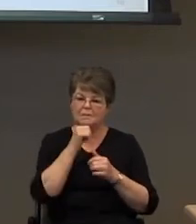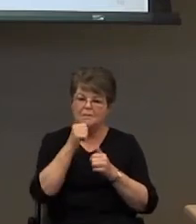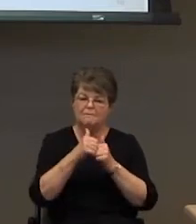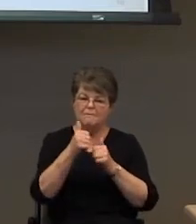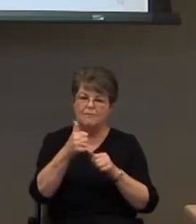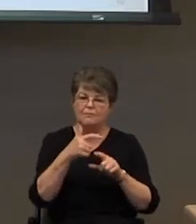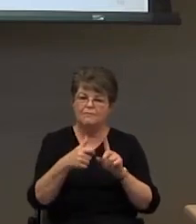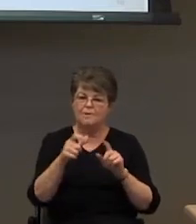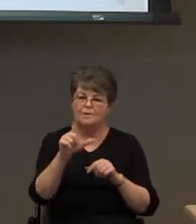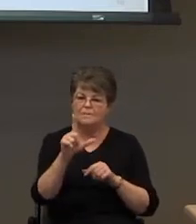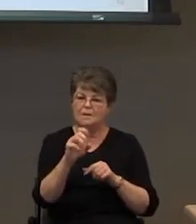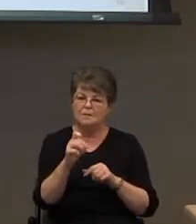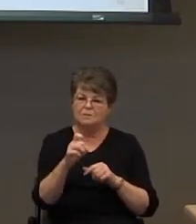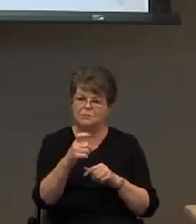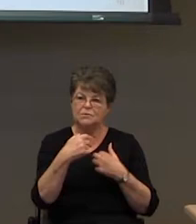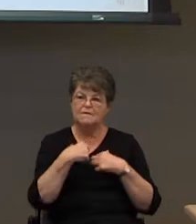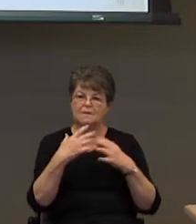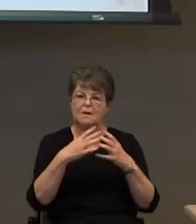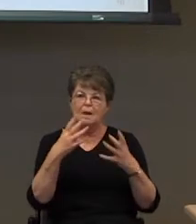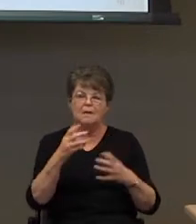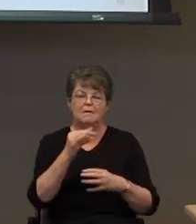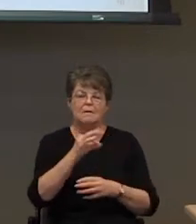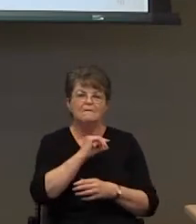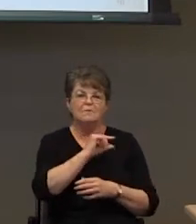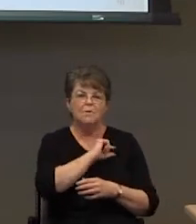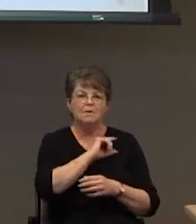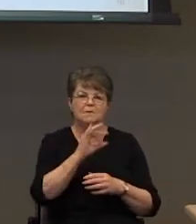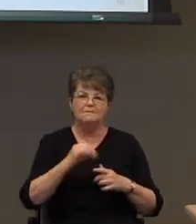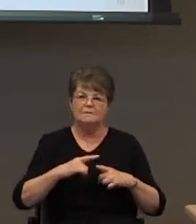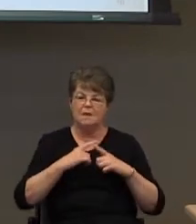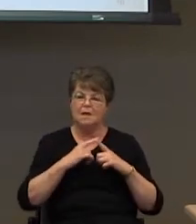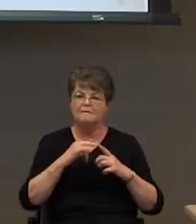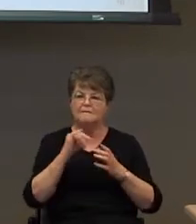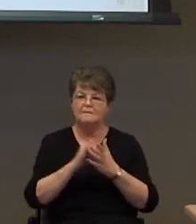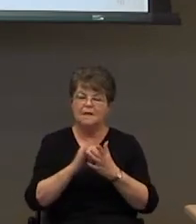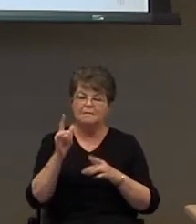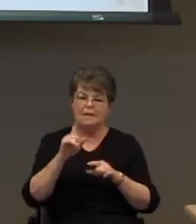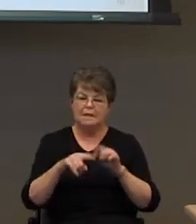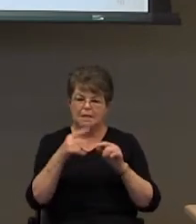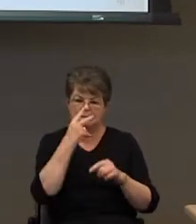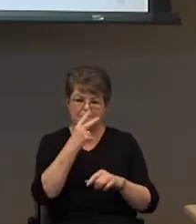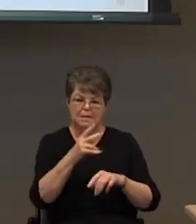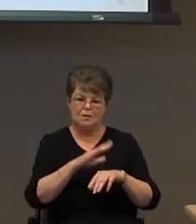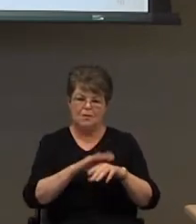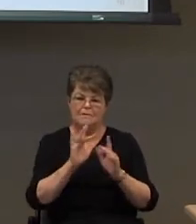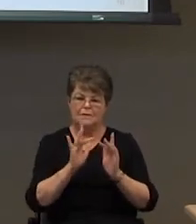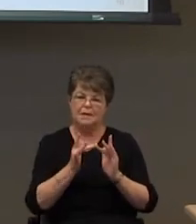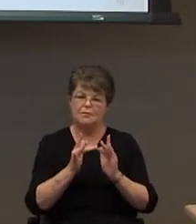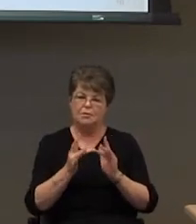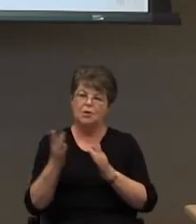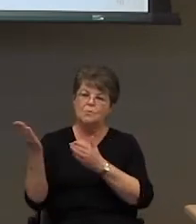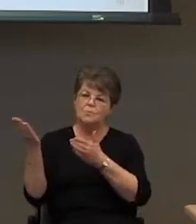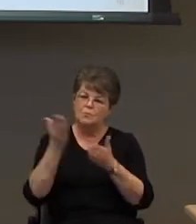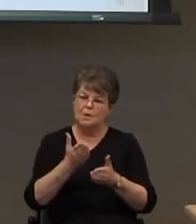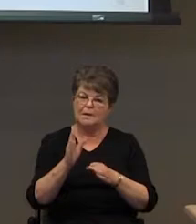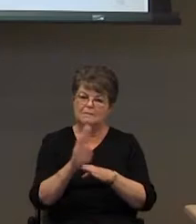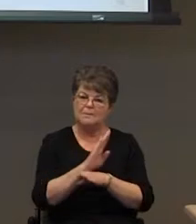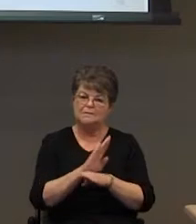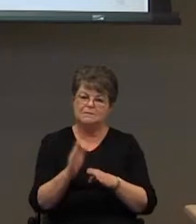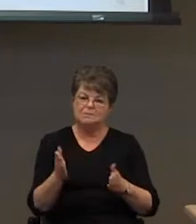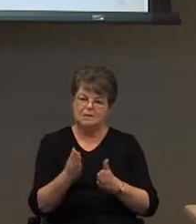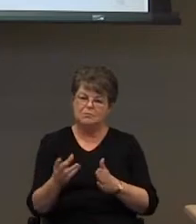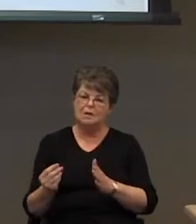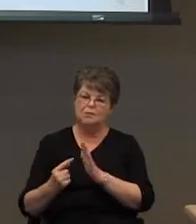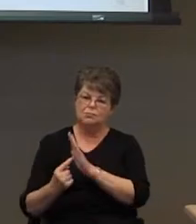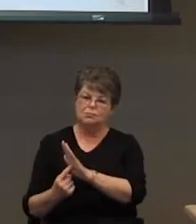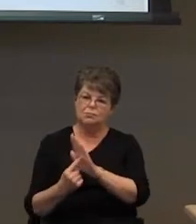quality of life here to sell to a community that a site selector is not going to get on a web-based search. Bringing businesses here and showing them what they